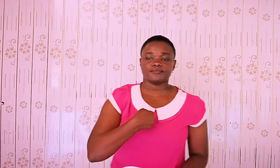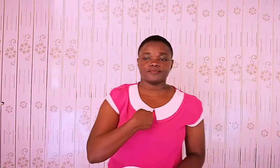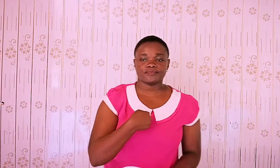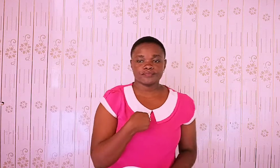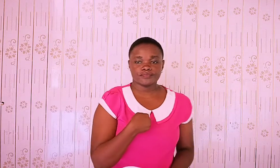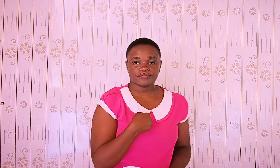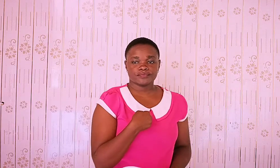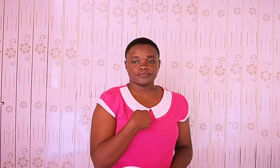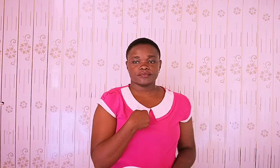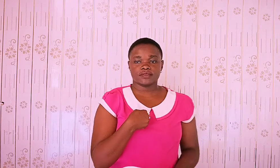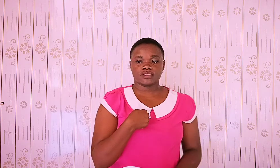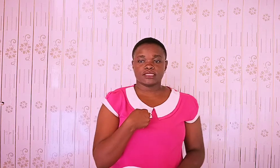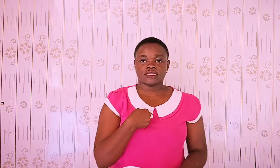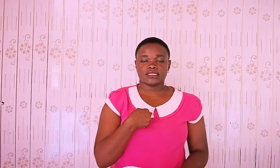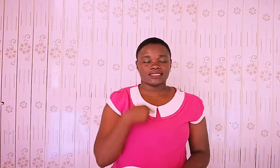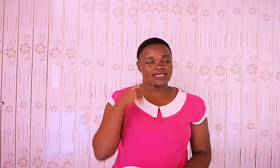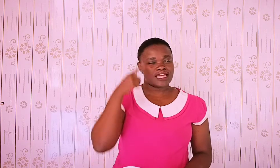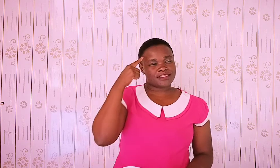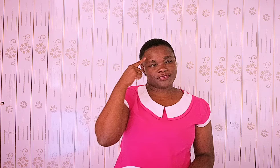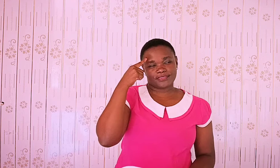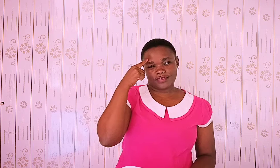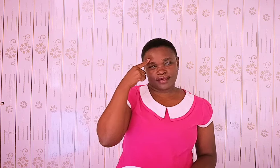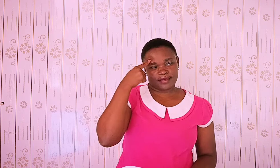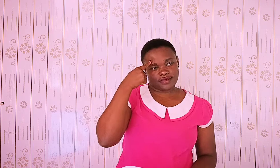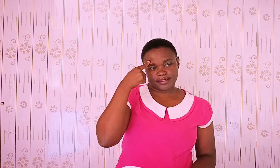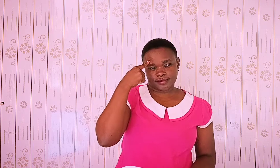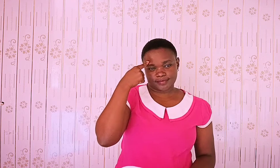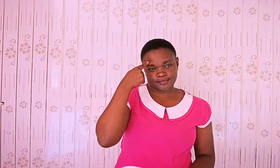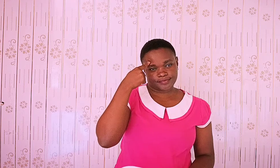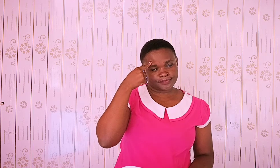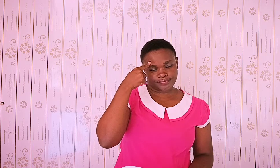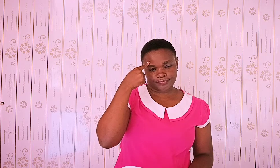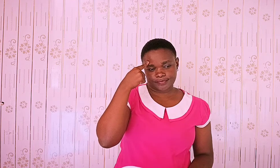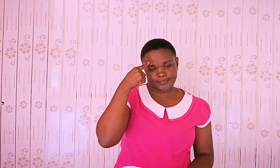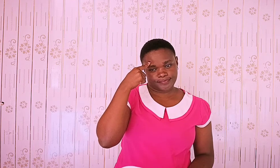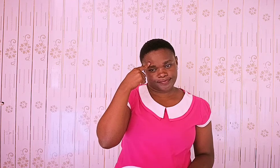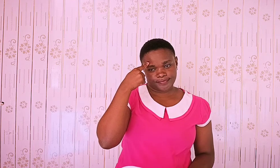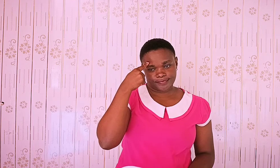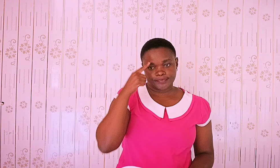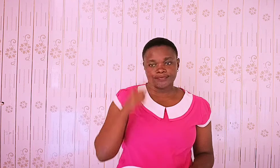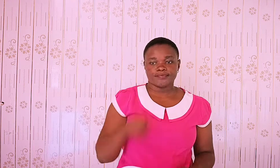Think.